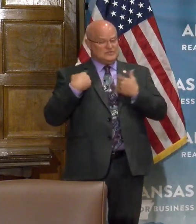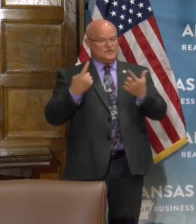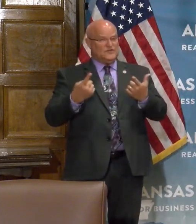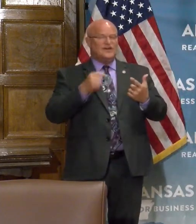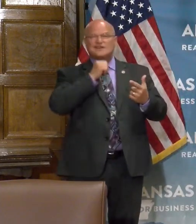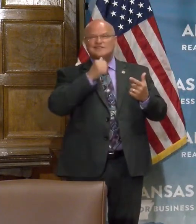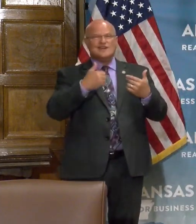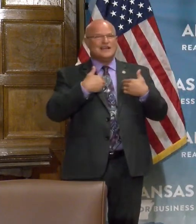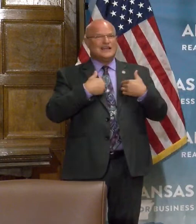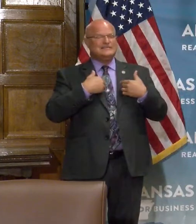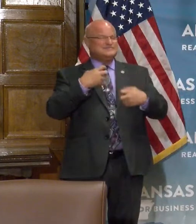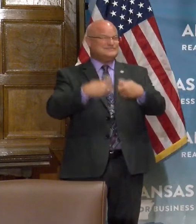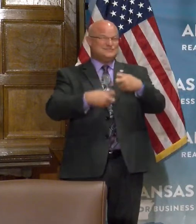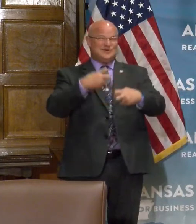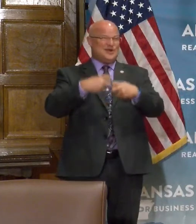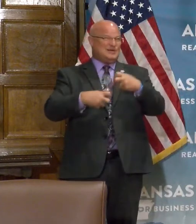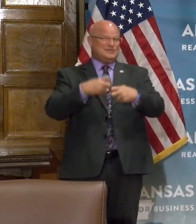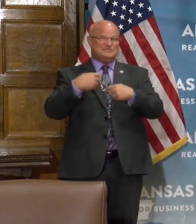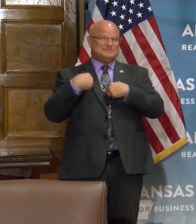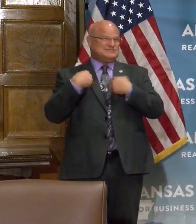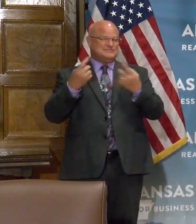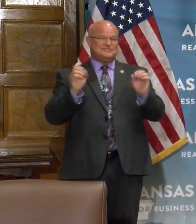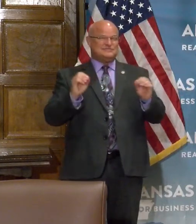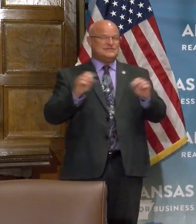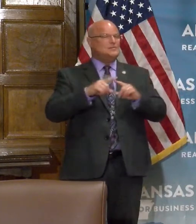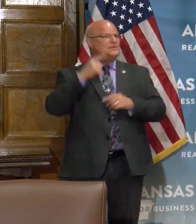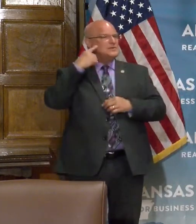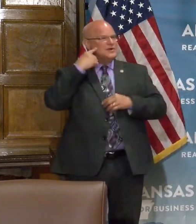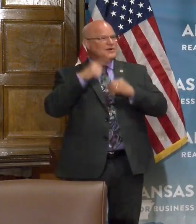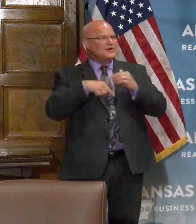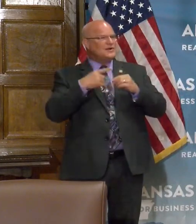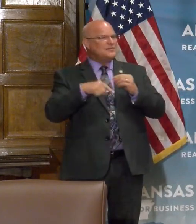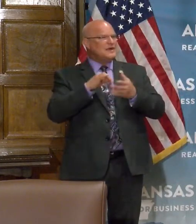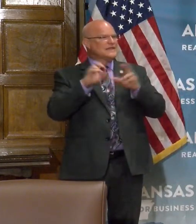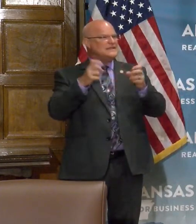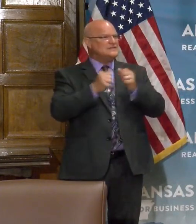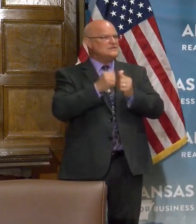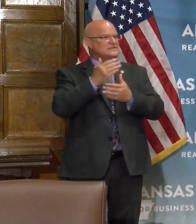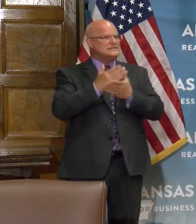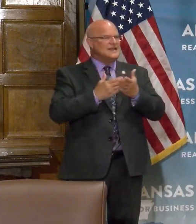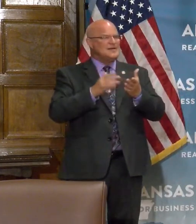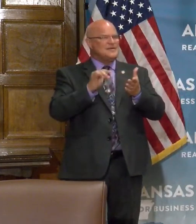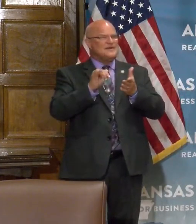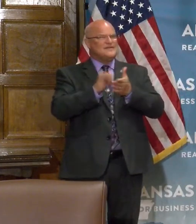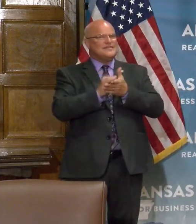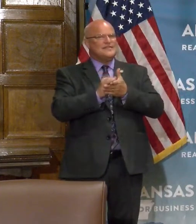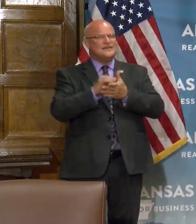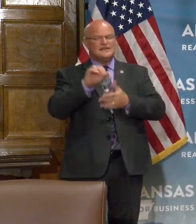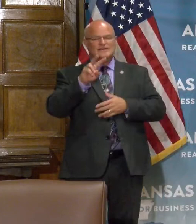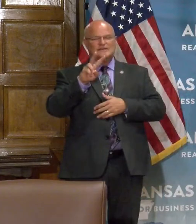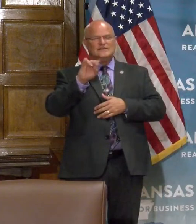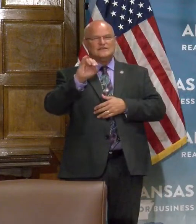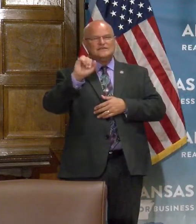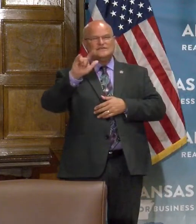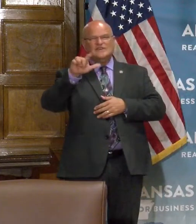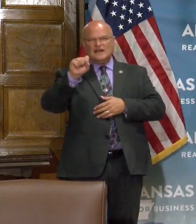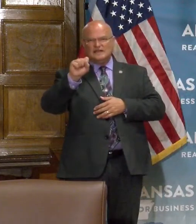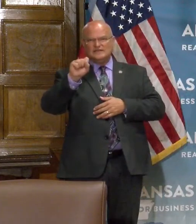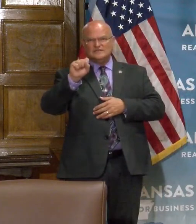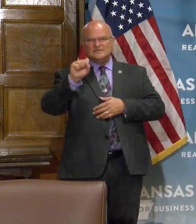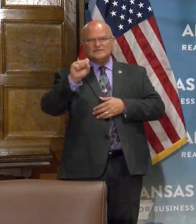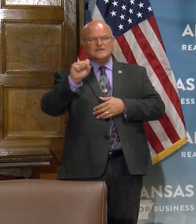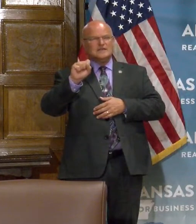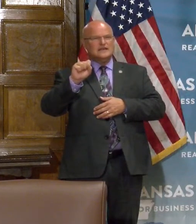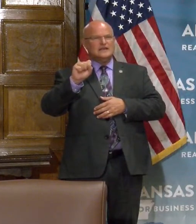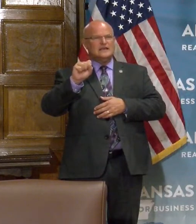not had major issues, although you may have heard about the issues with some of the vials, the